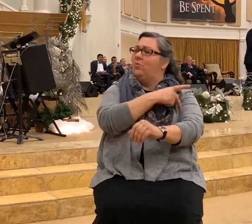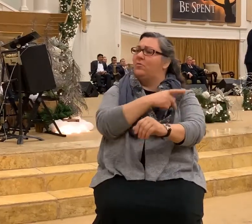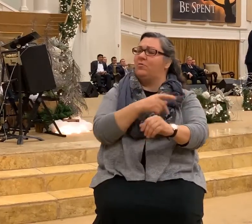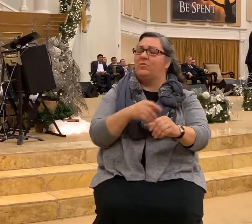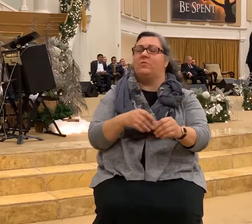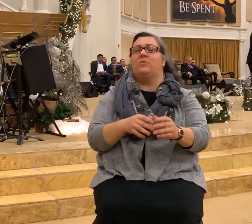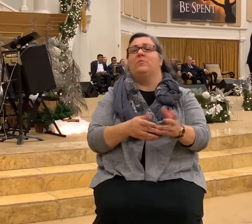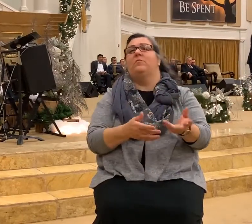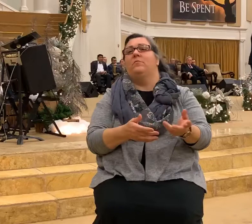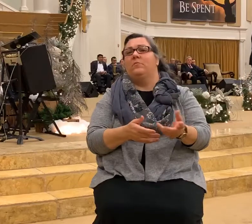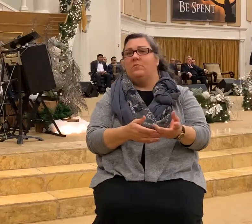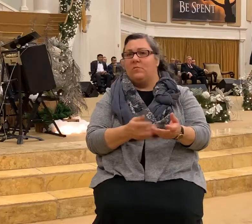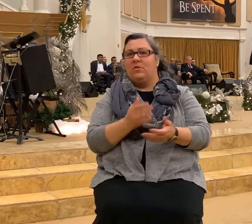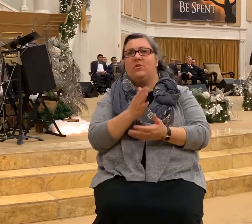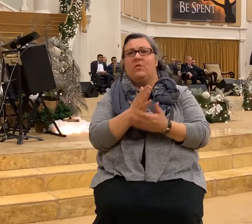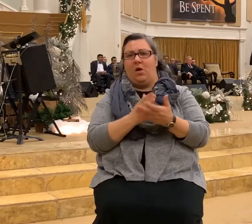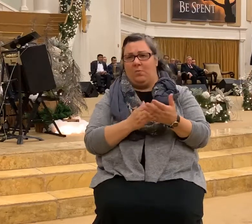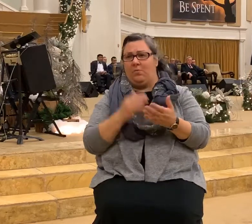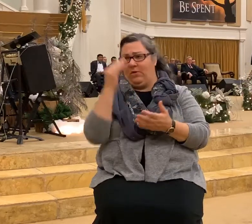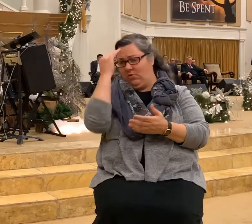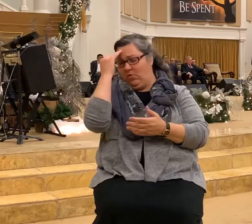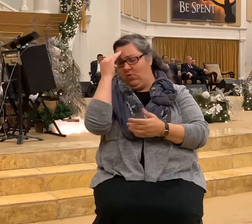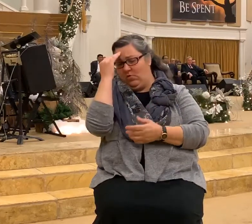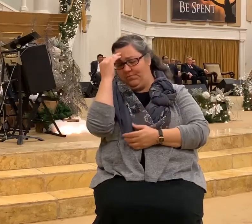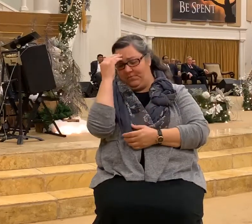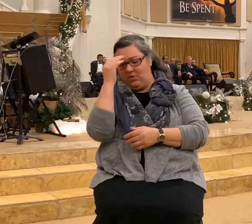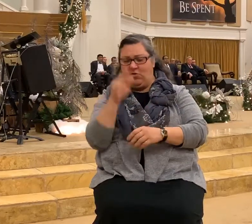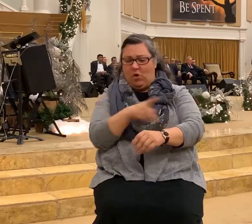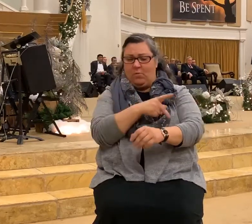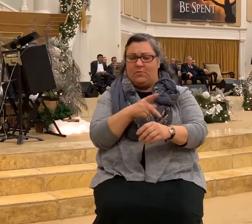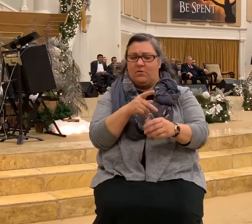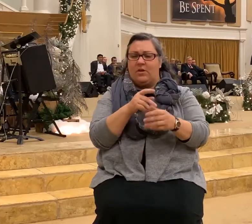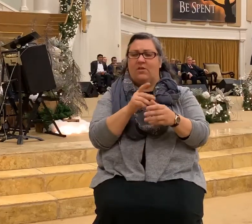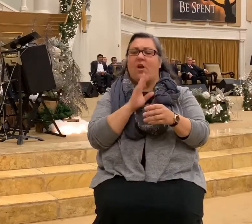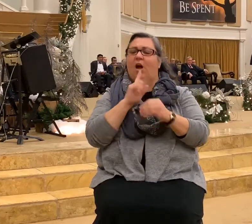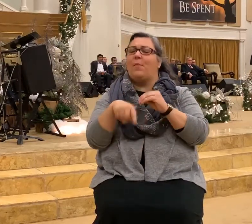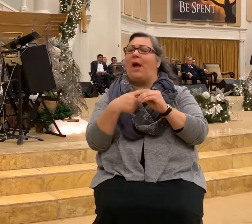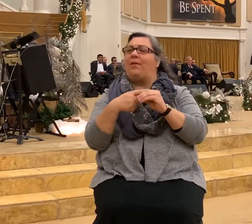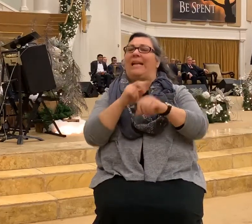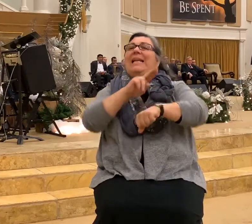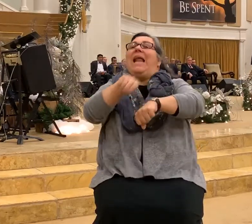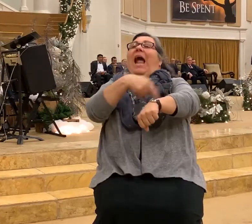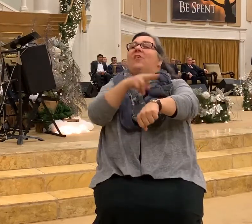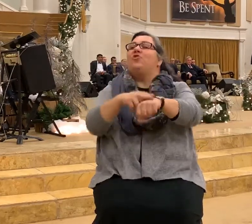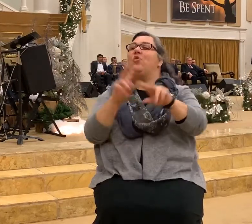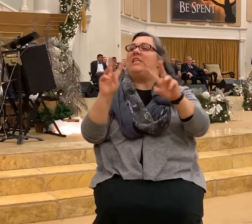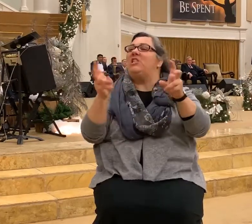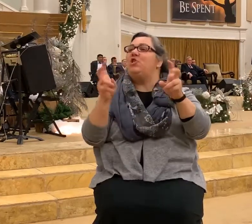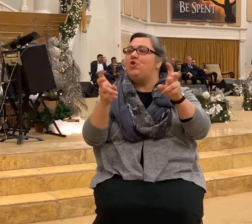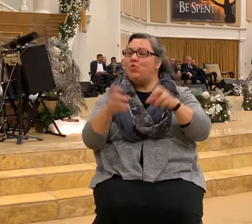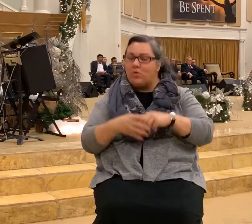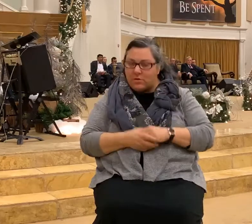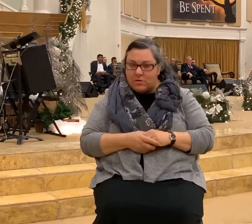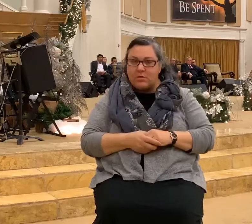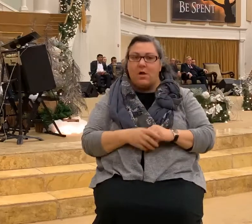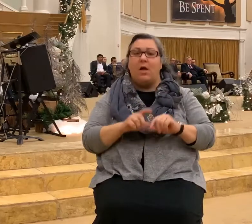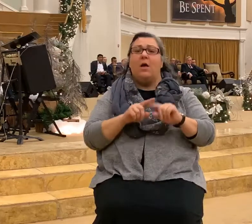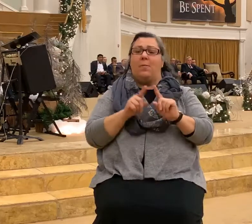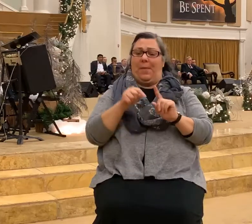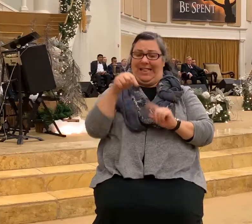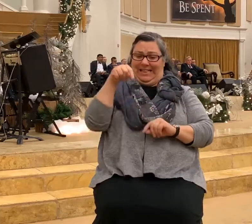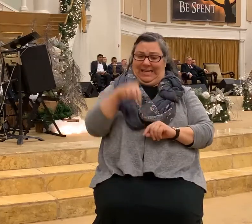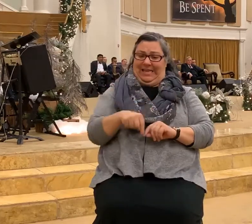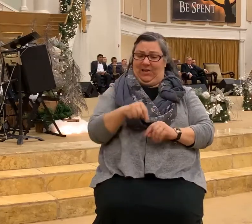Psaltery that we know as the Psalms would write of national issues. But this